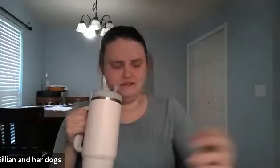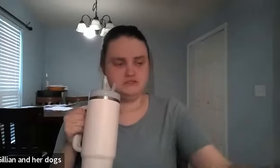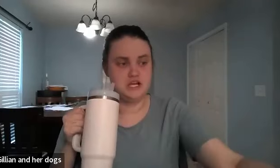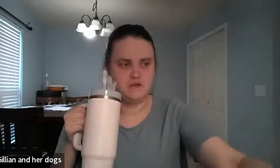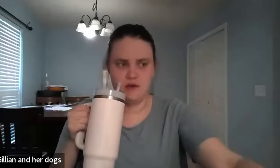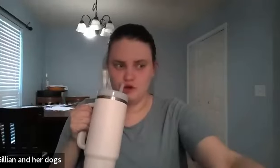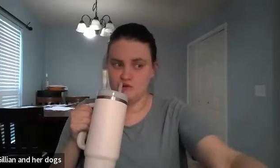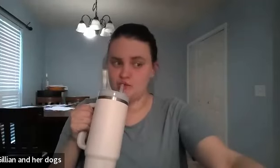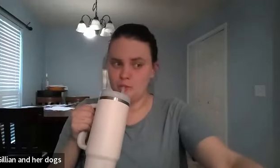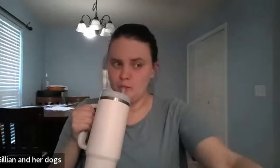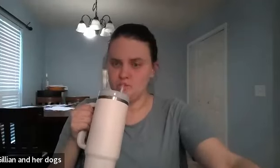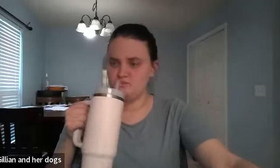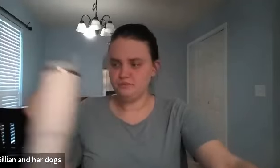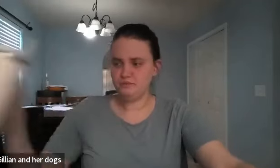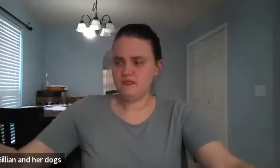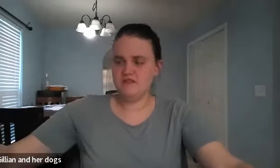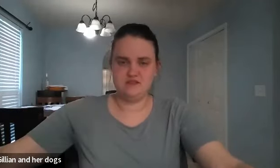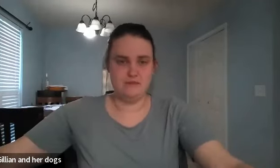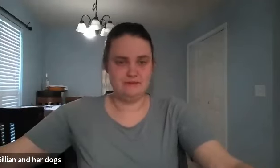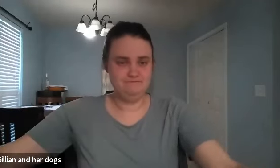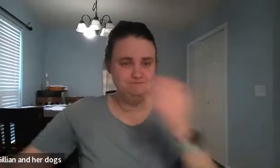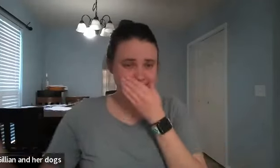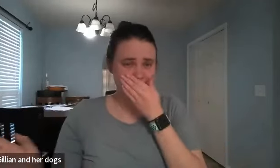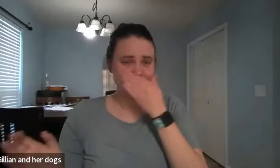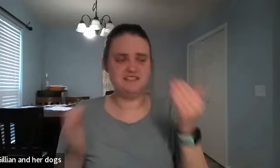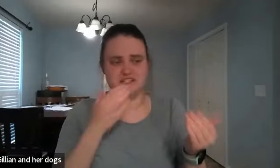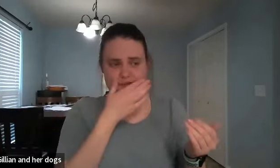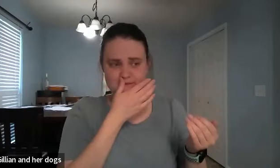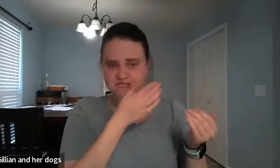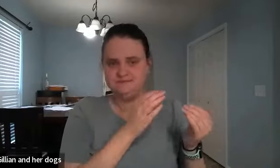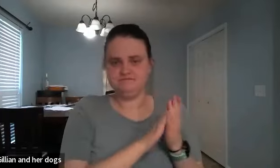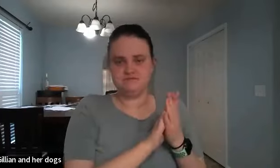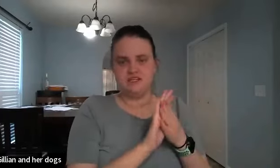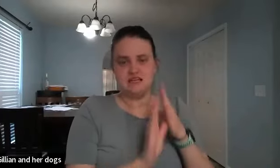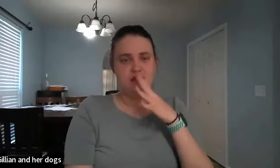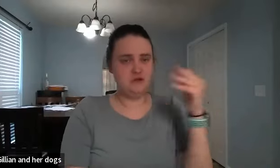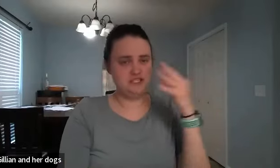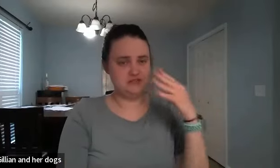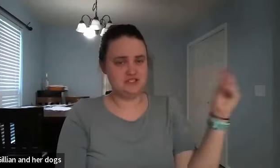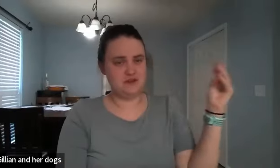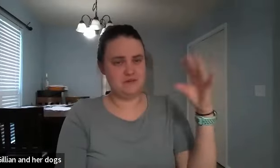I'll check on that one. That's what I meant. Excuse me. Because I always do just very much